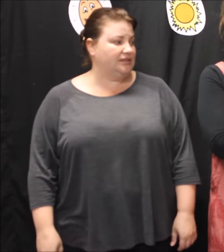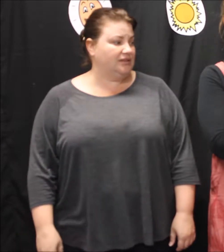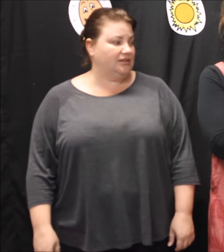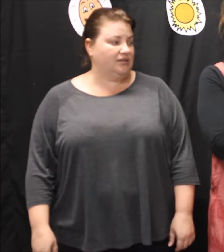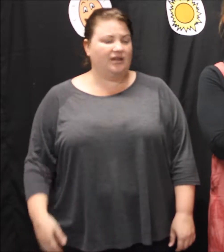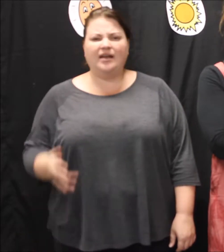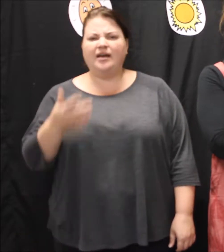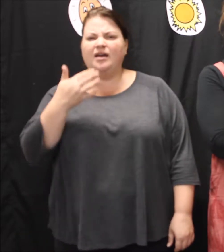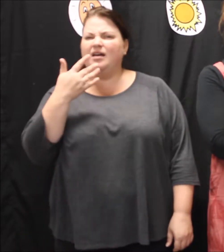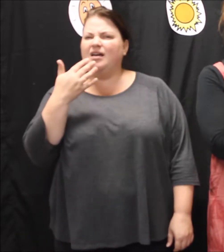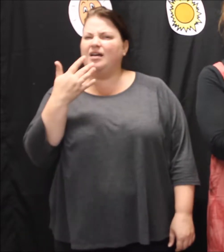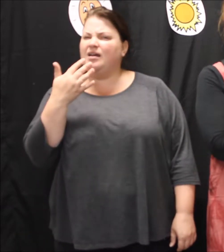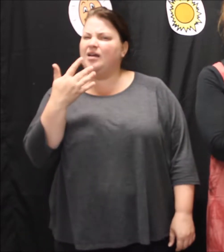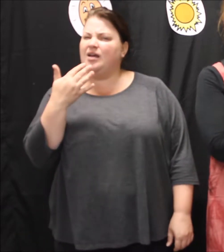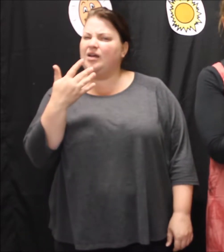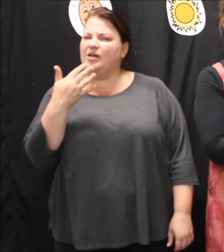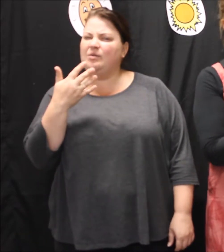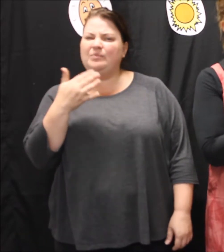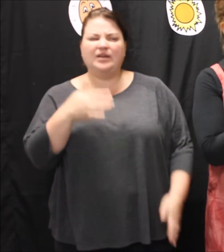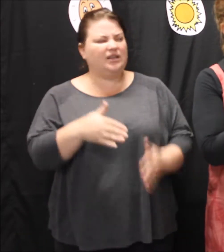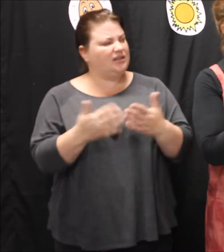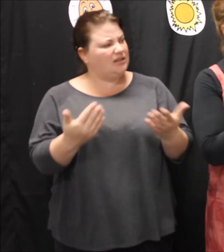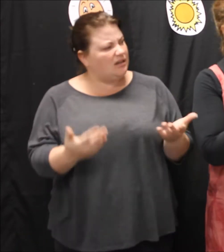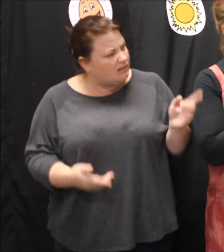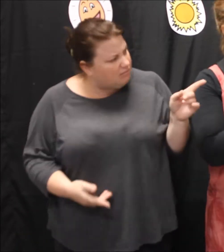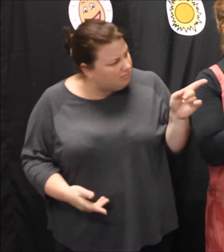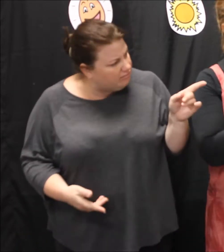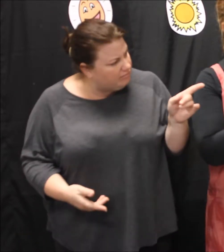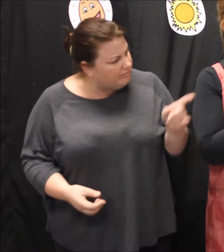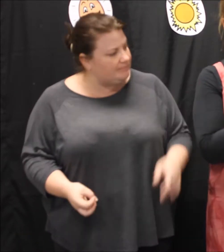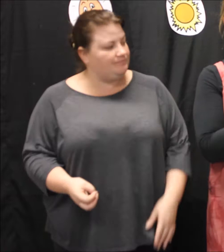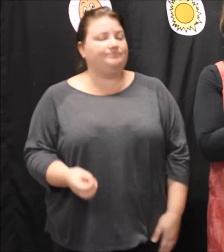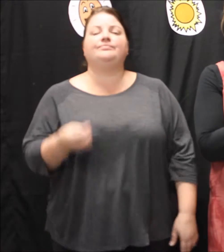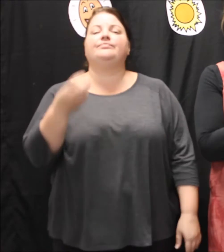many buttons are left?